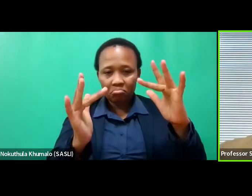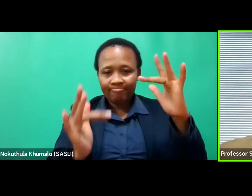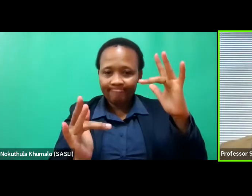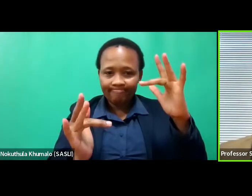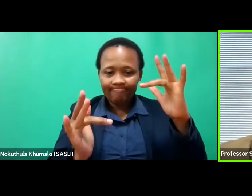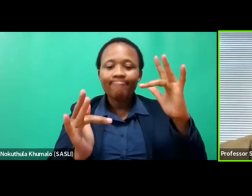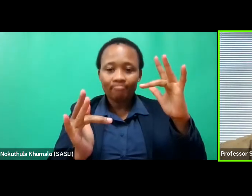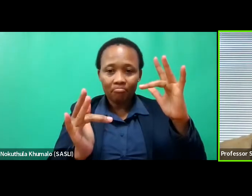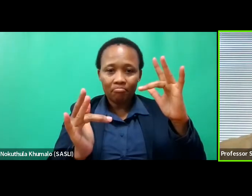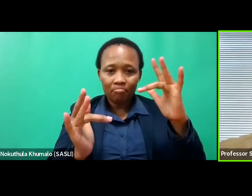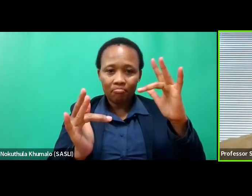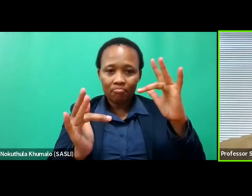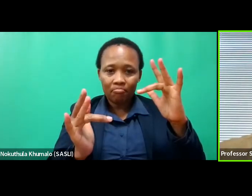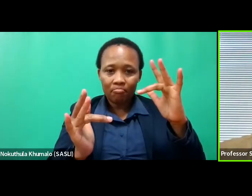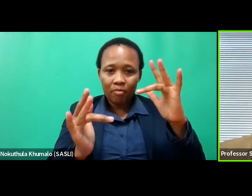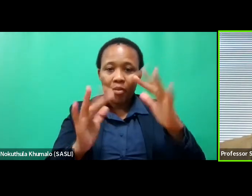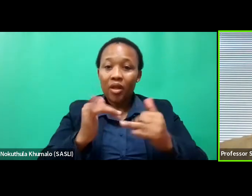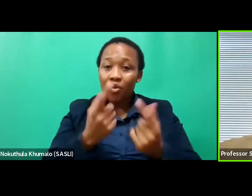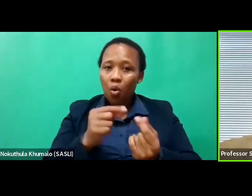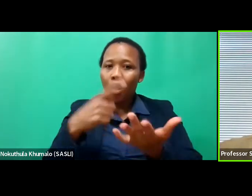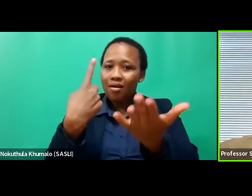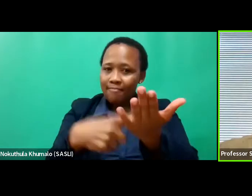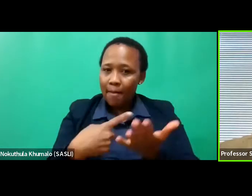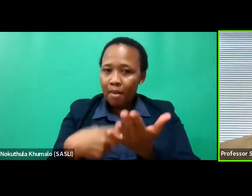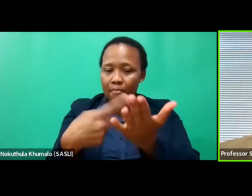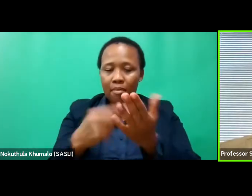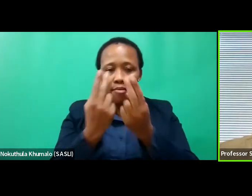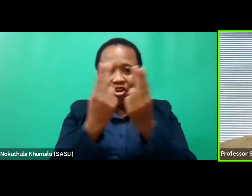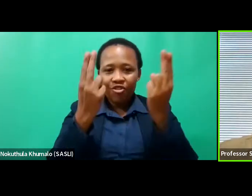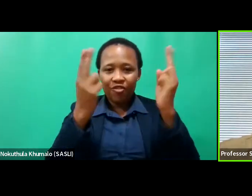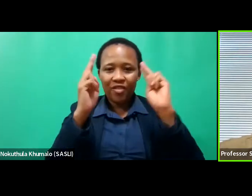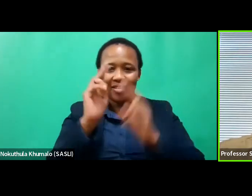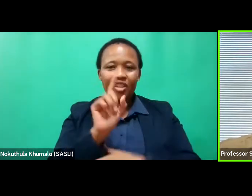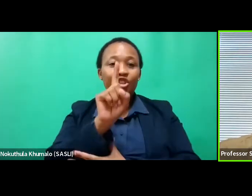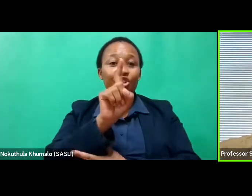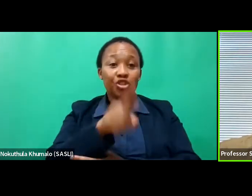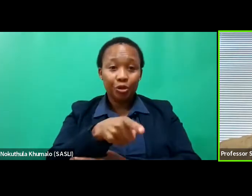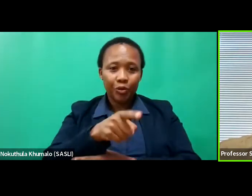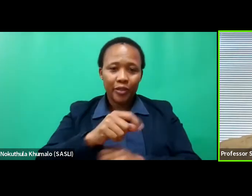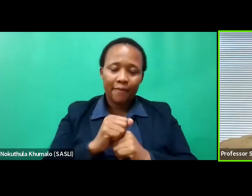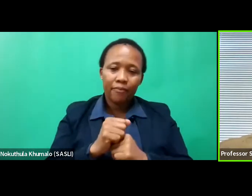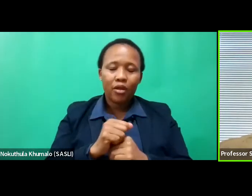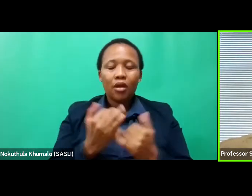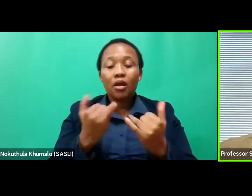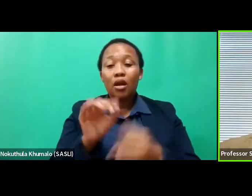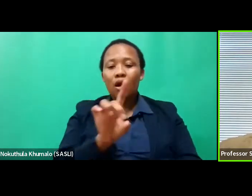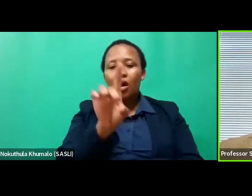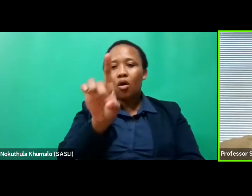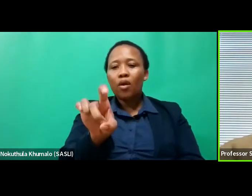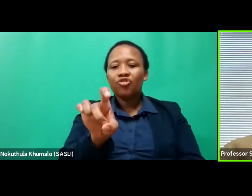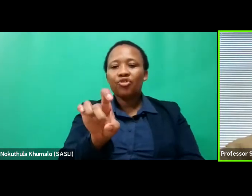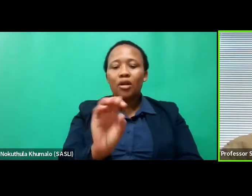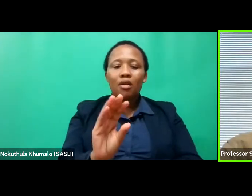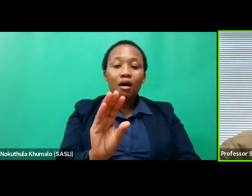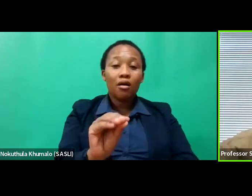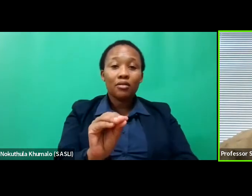universities. So let's ask the question. Right? When I was